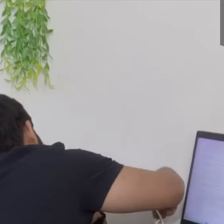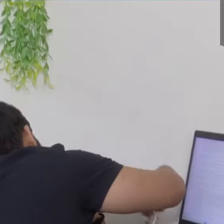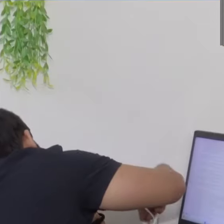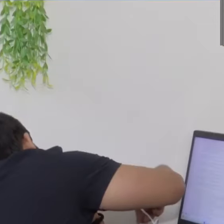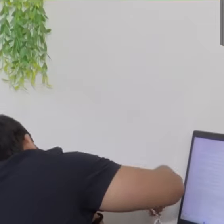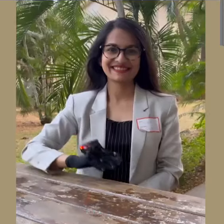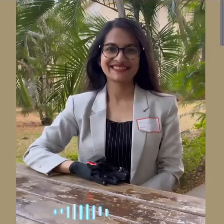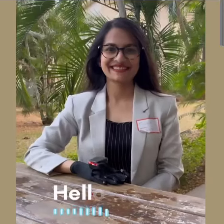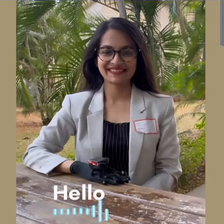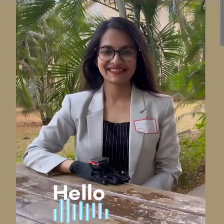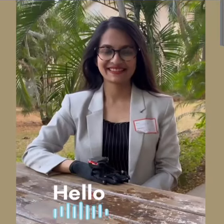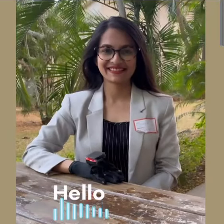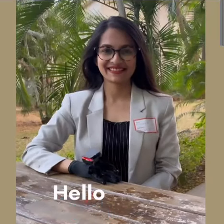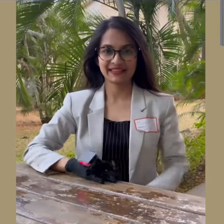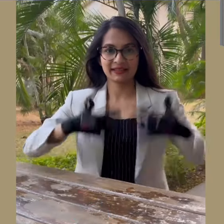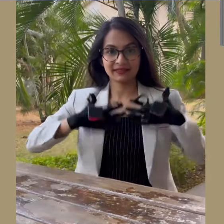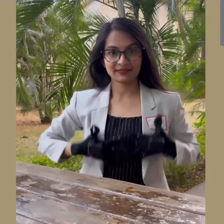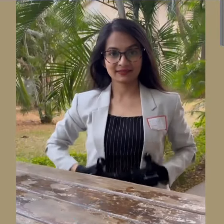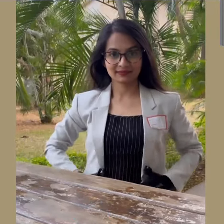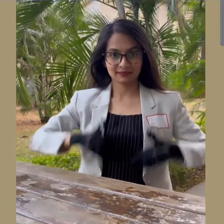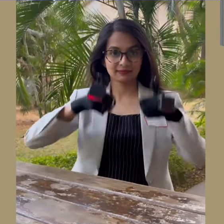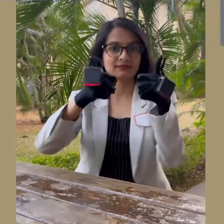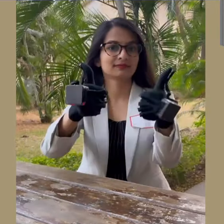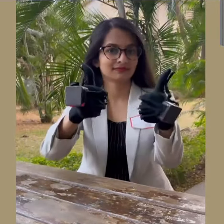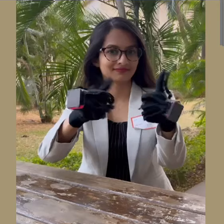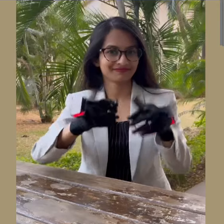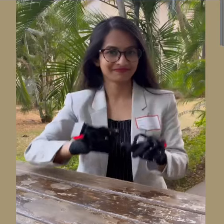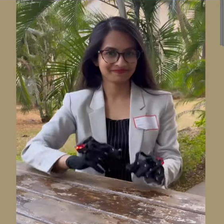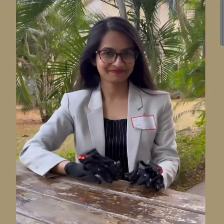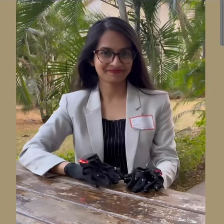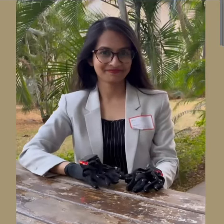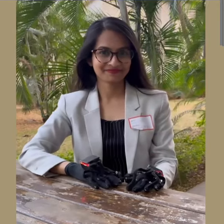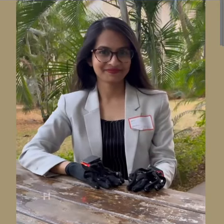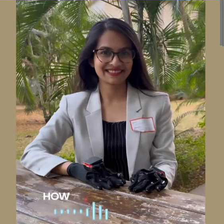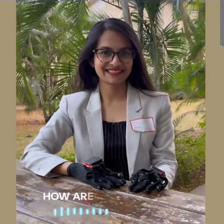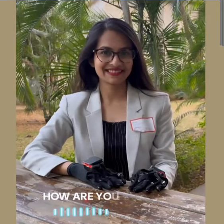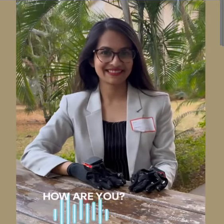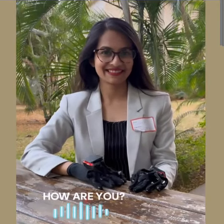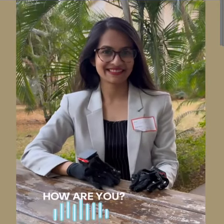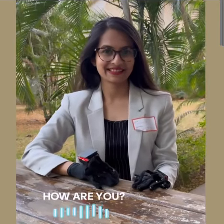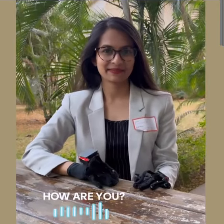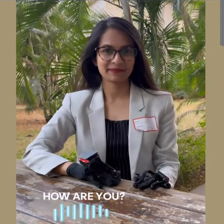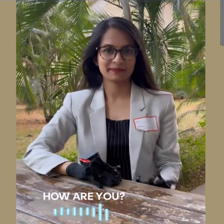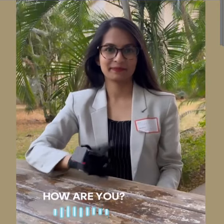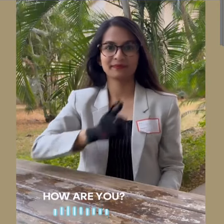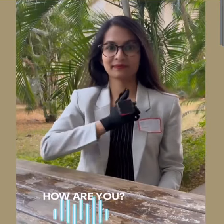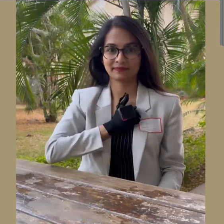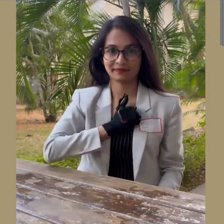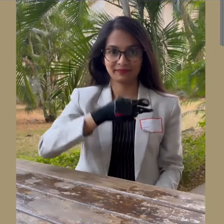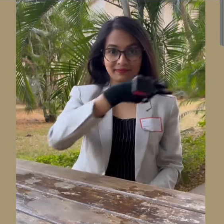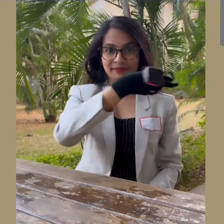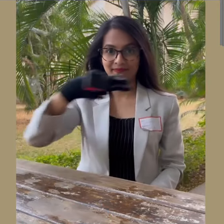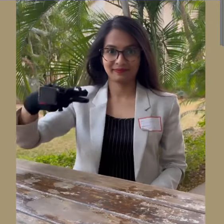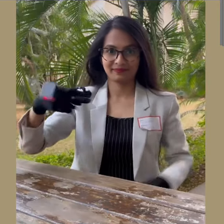those gestures and sensors, I've always wanted to make a device which would translate sign language. Brilliant. And then I met my